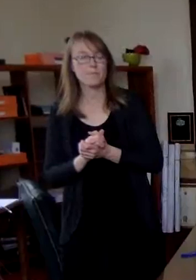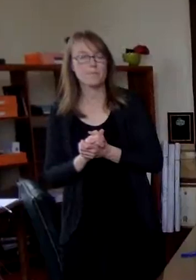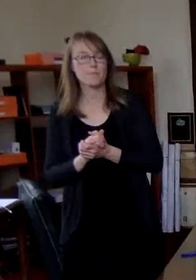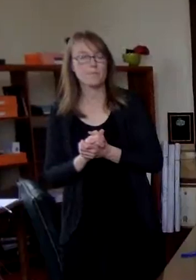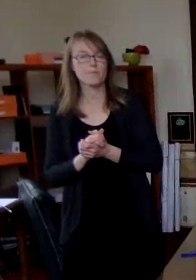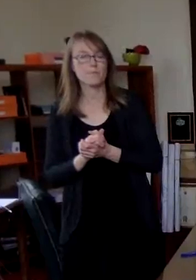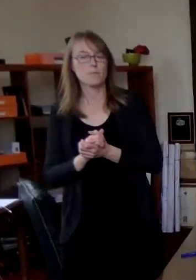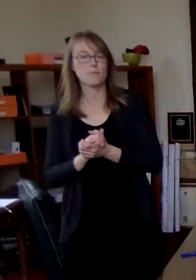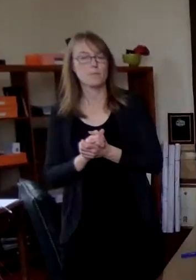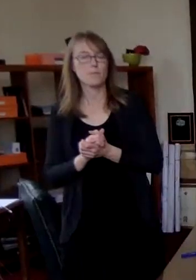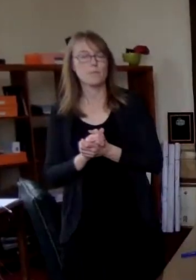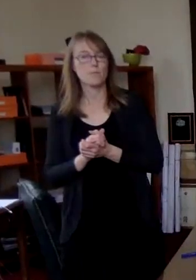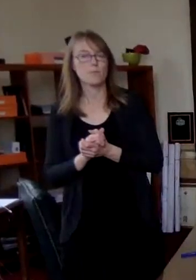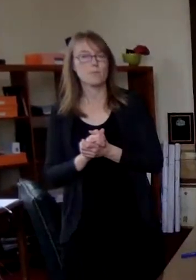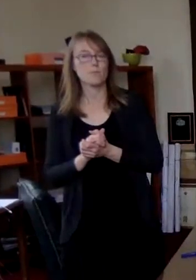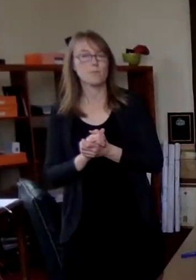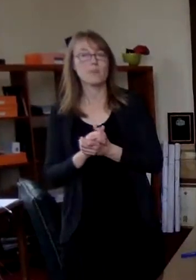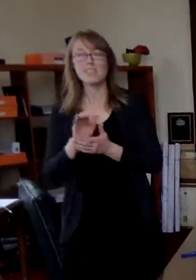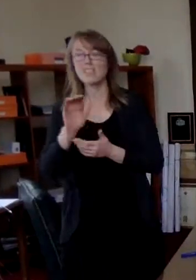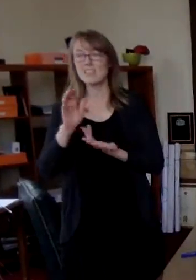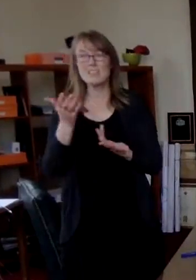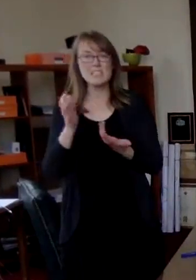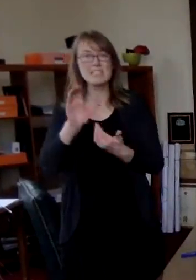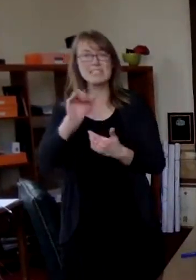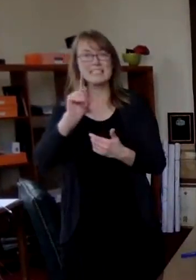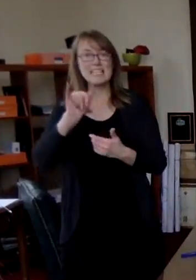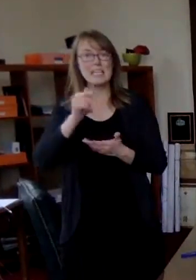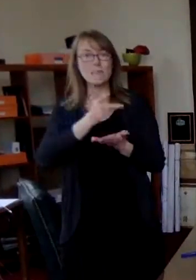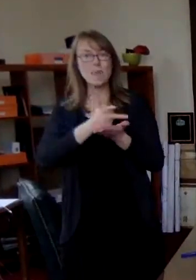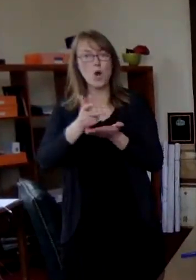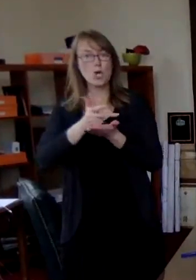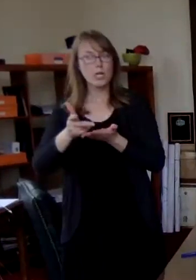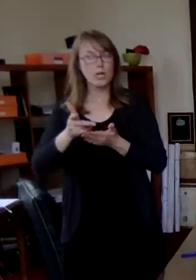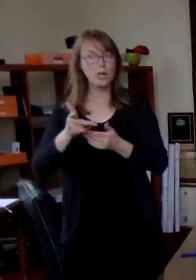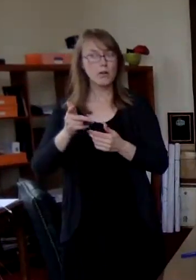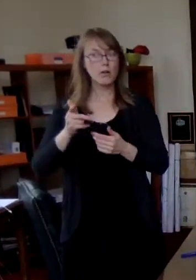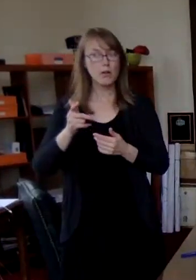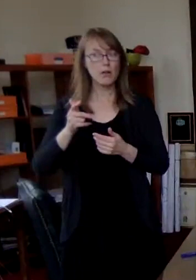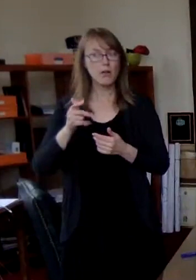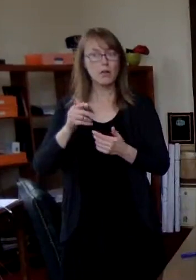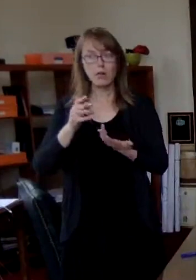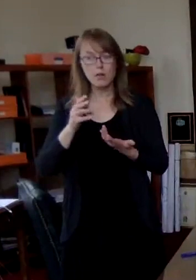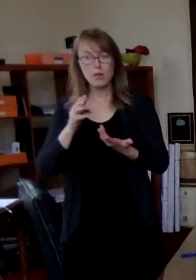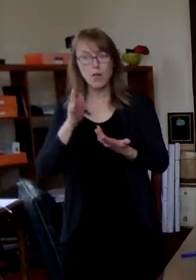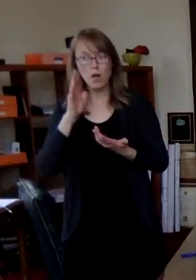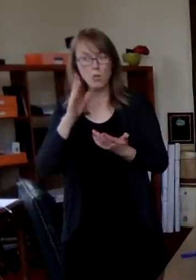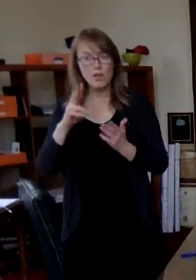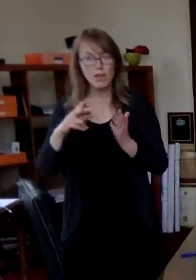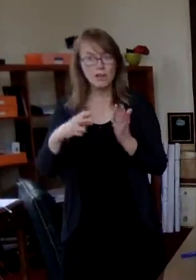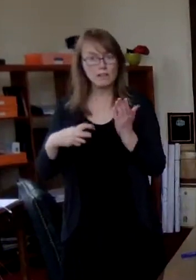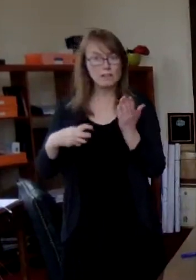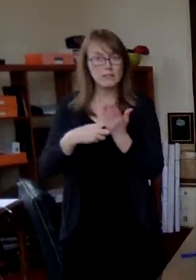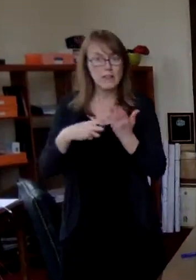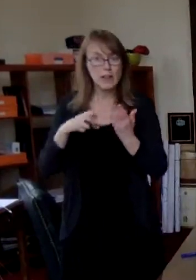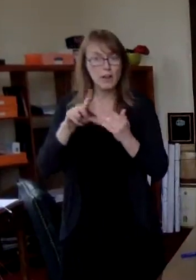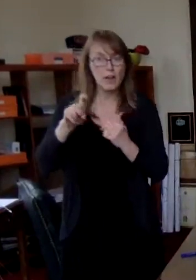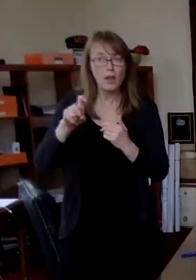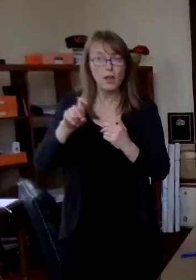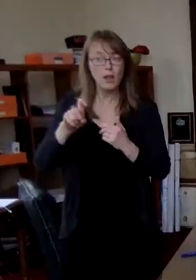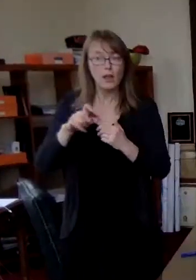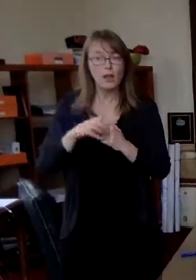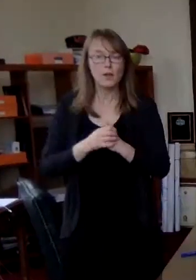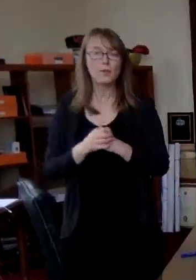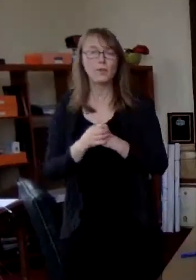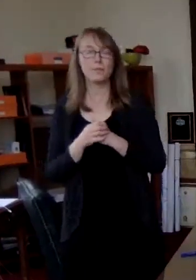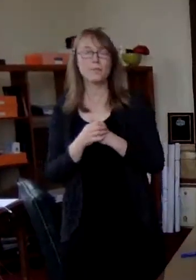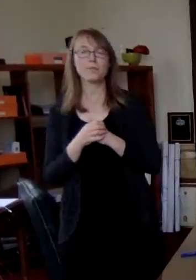Parking in the city, is it being enforced right now? That's one of the questions we got about meters. So the treasurer announced, I